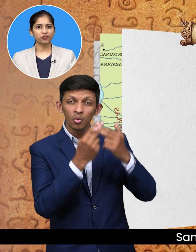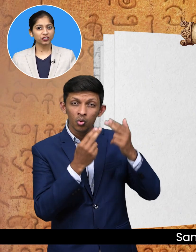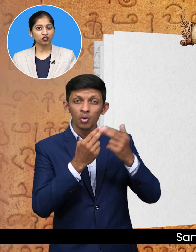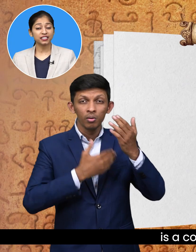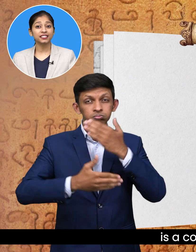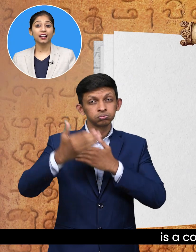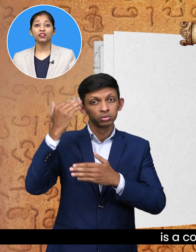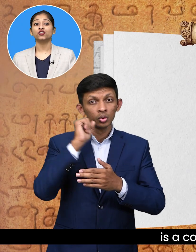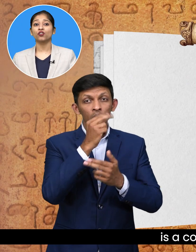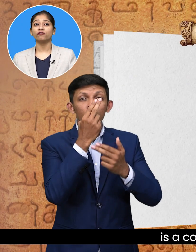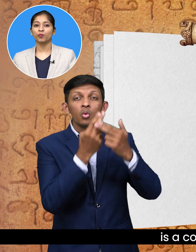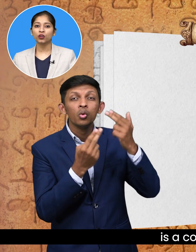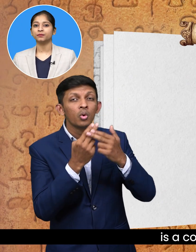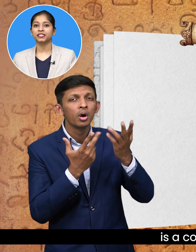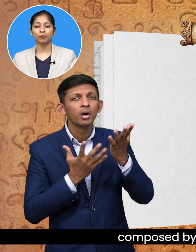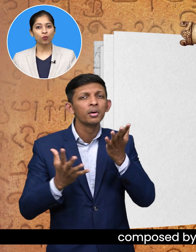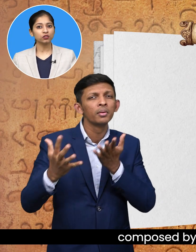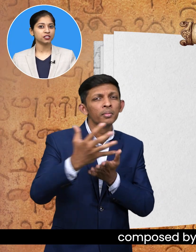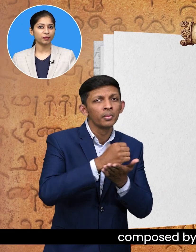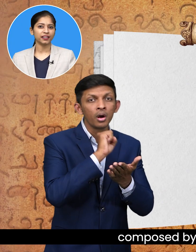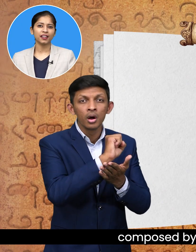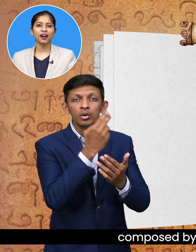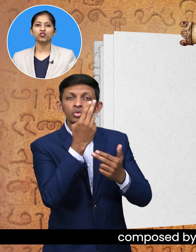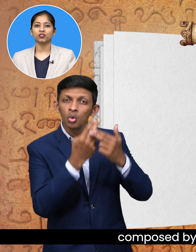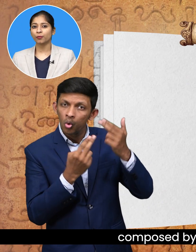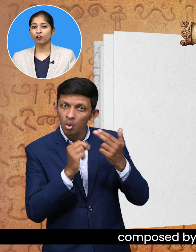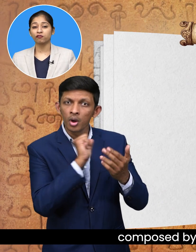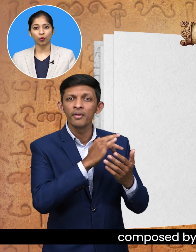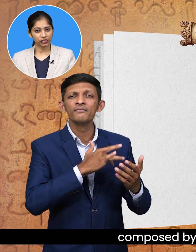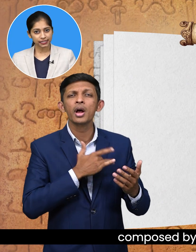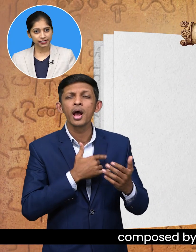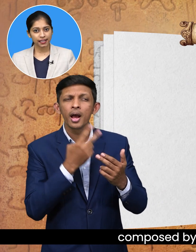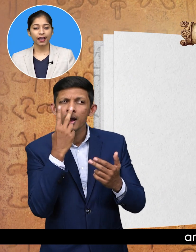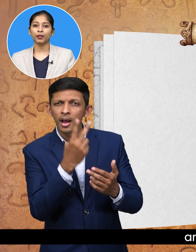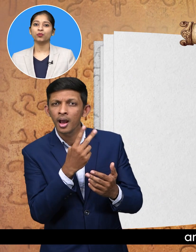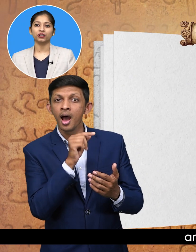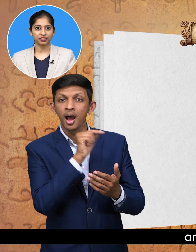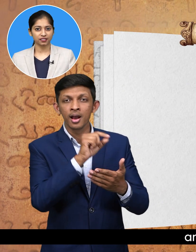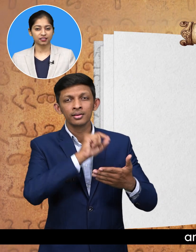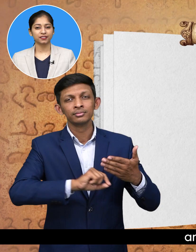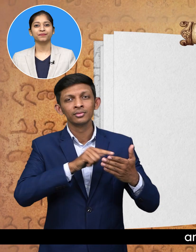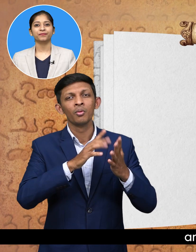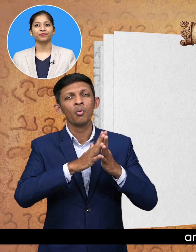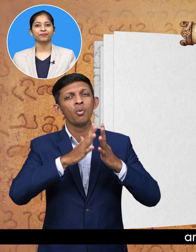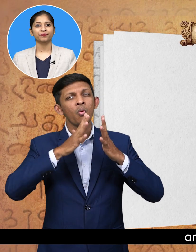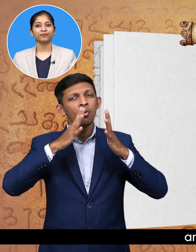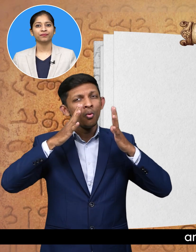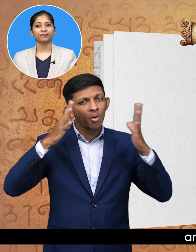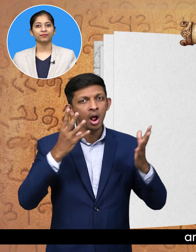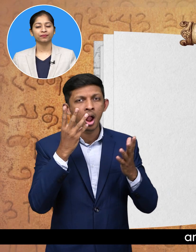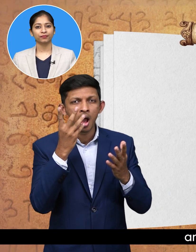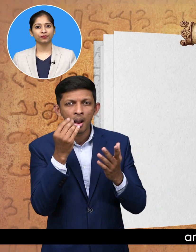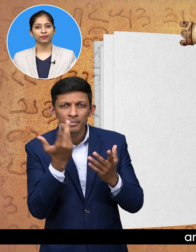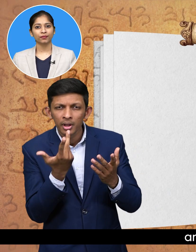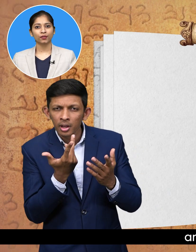Sangam literature is a collection of poems composed by a large number of poets and poetesses.